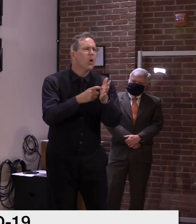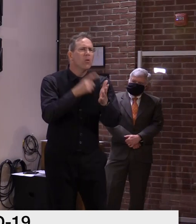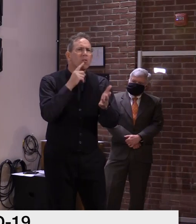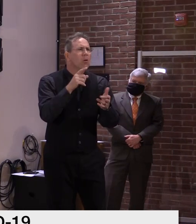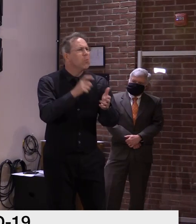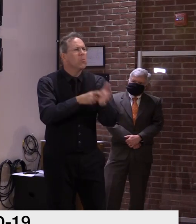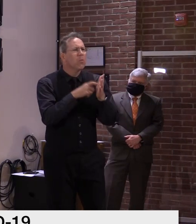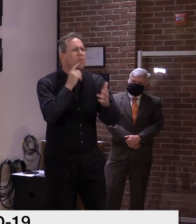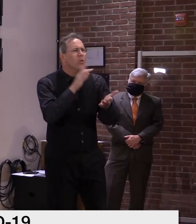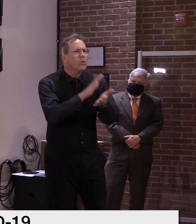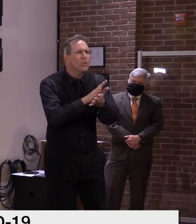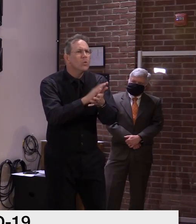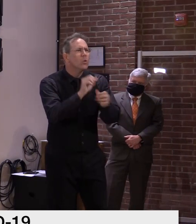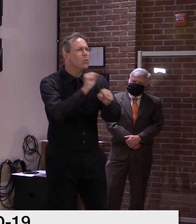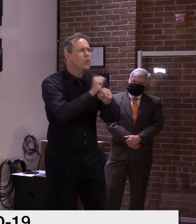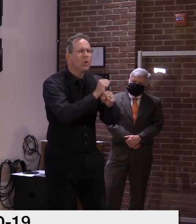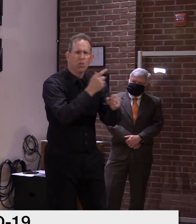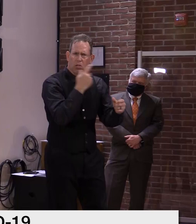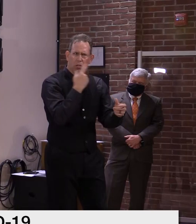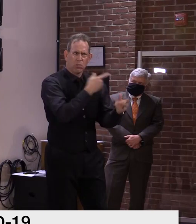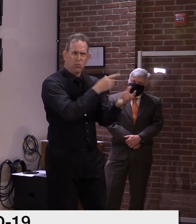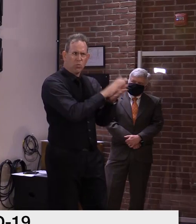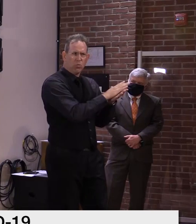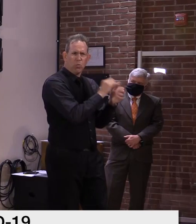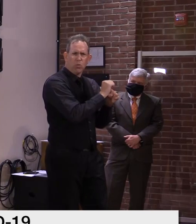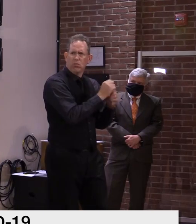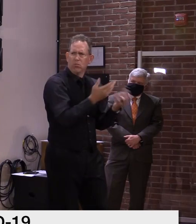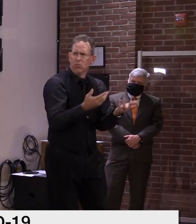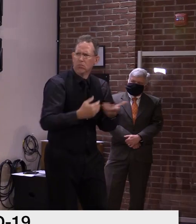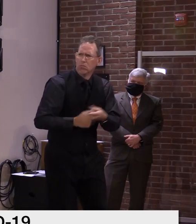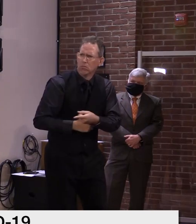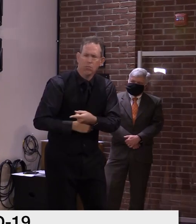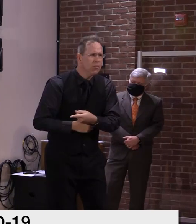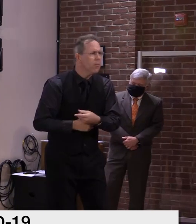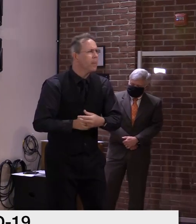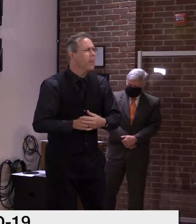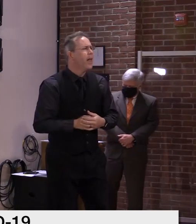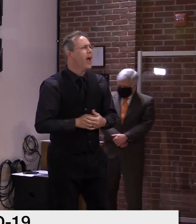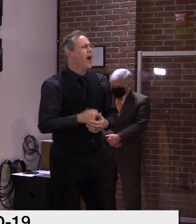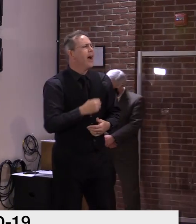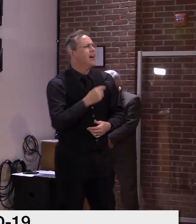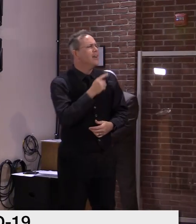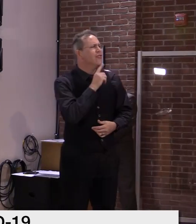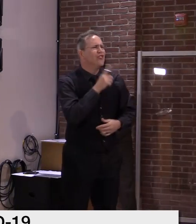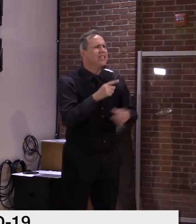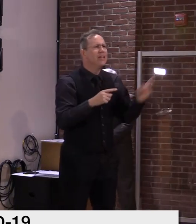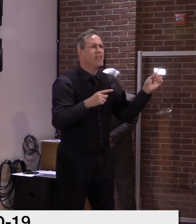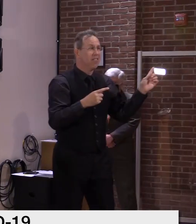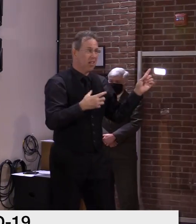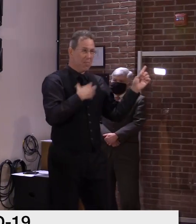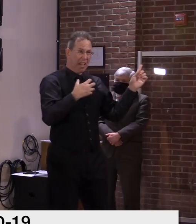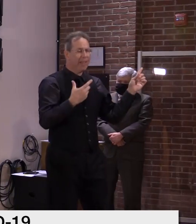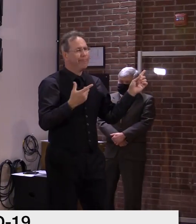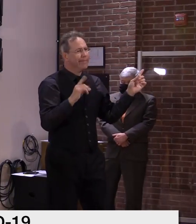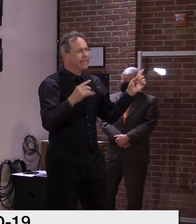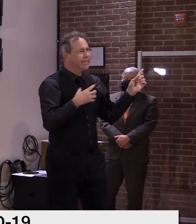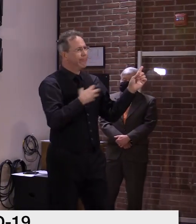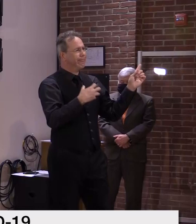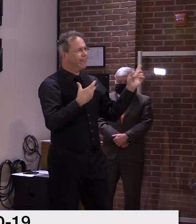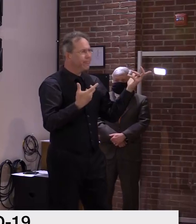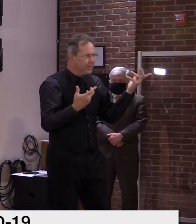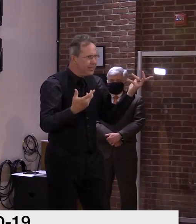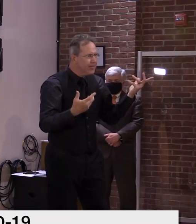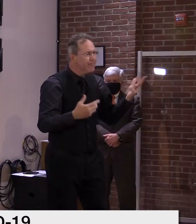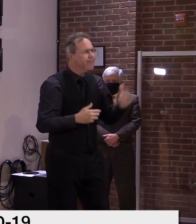Well, again, I think just look at the data and the science thus far, and you saw with this morning